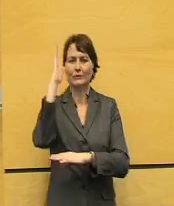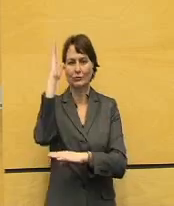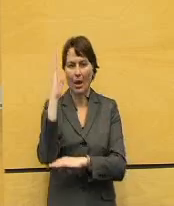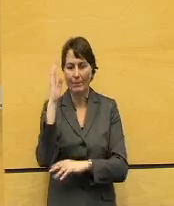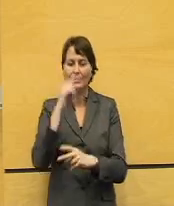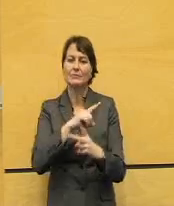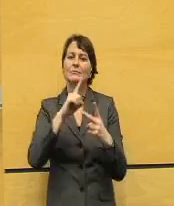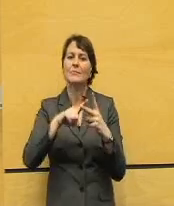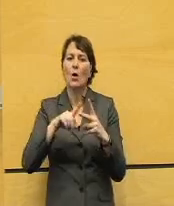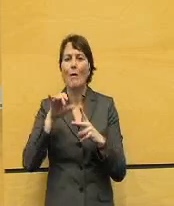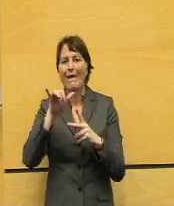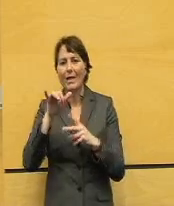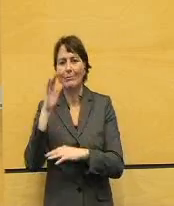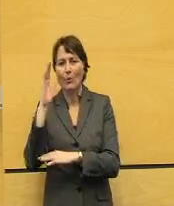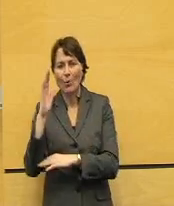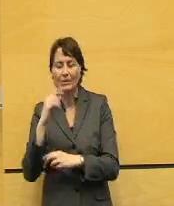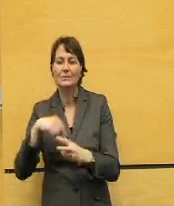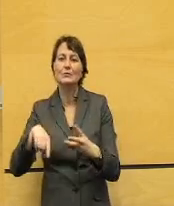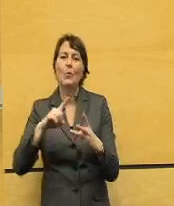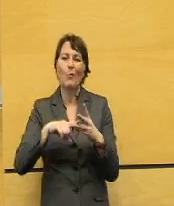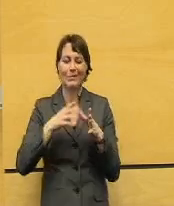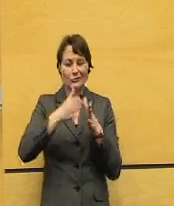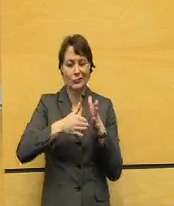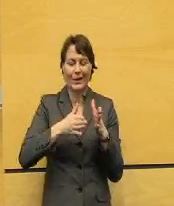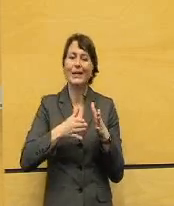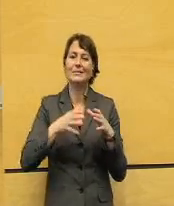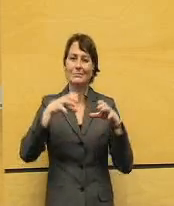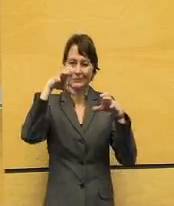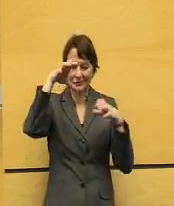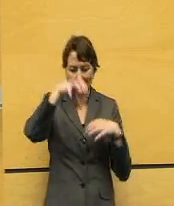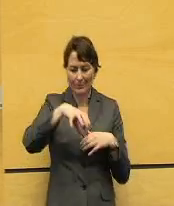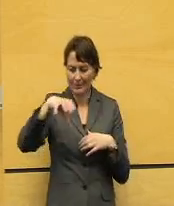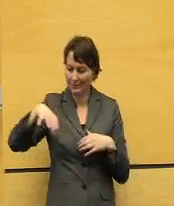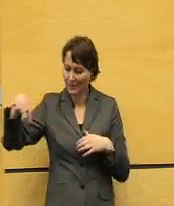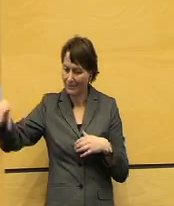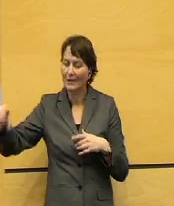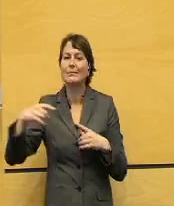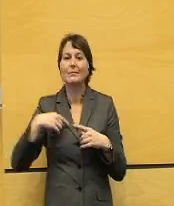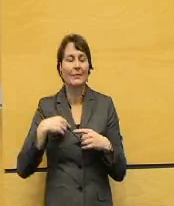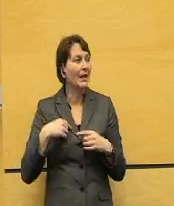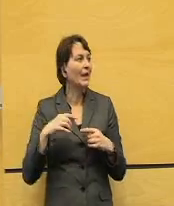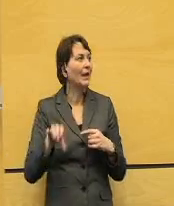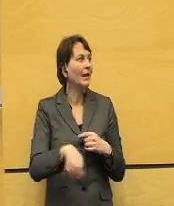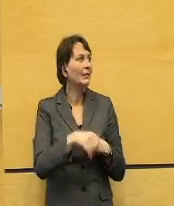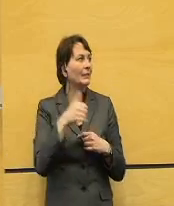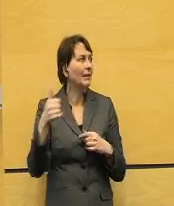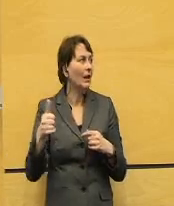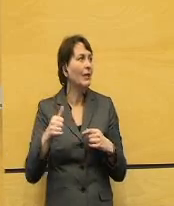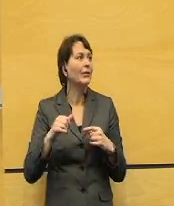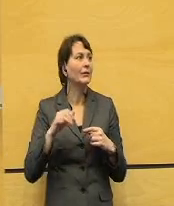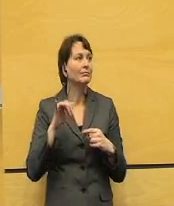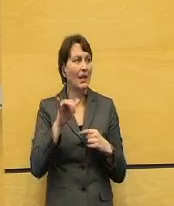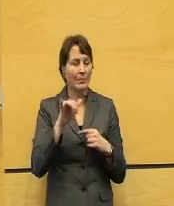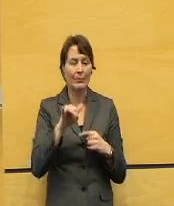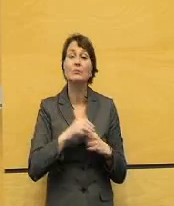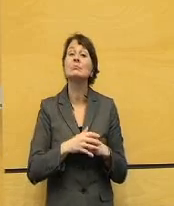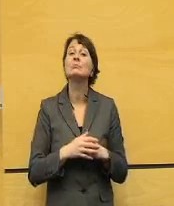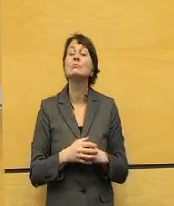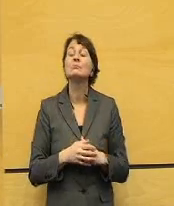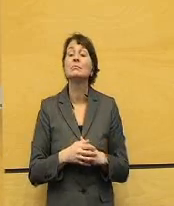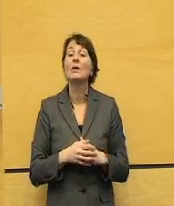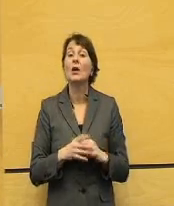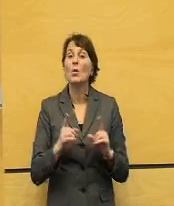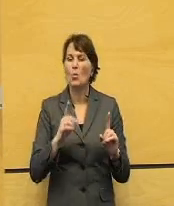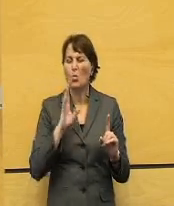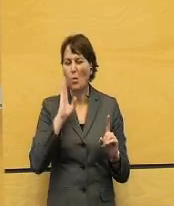airport, train station, and river pier. And the first phase is expected